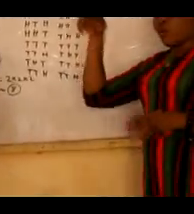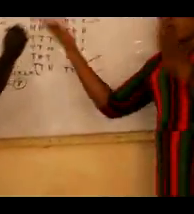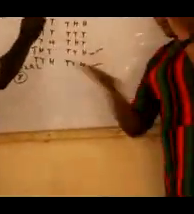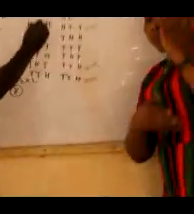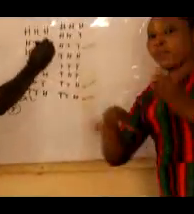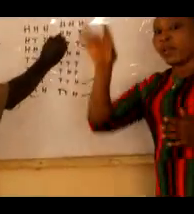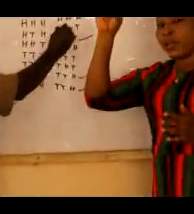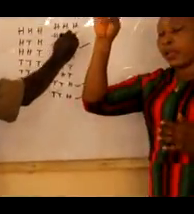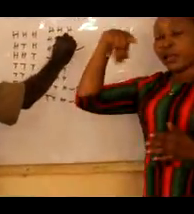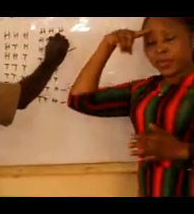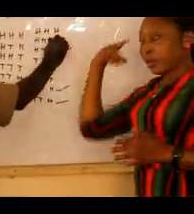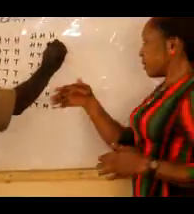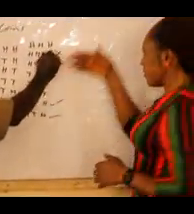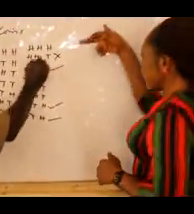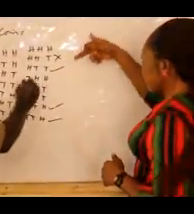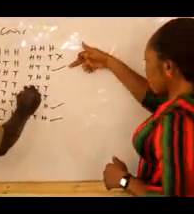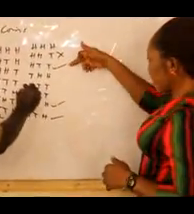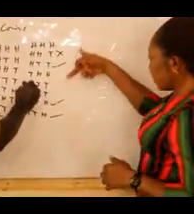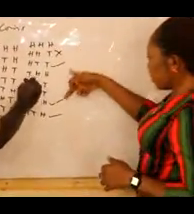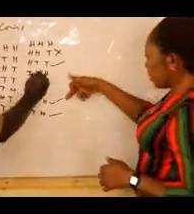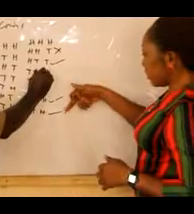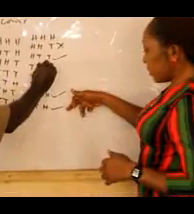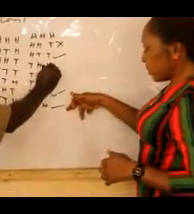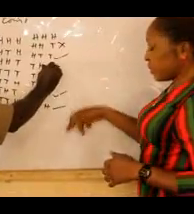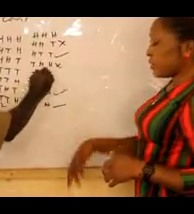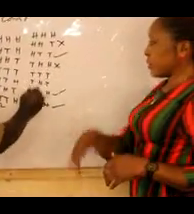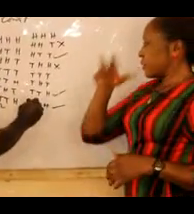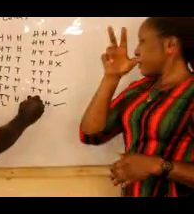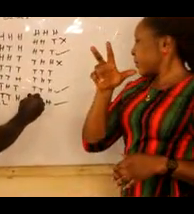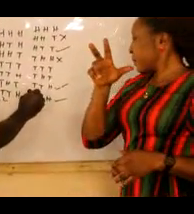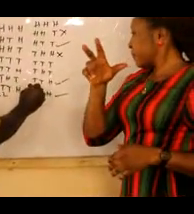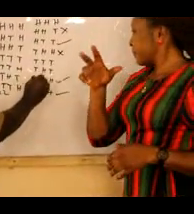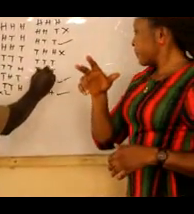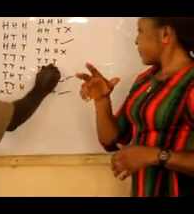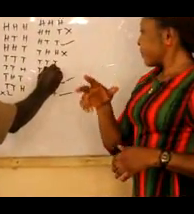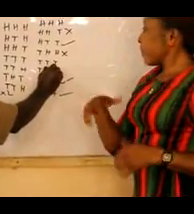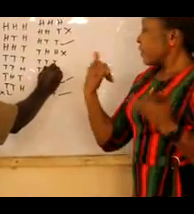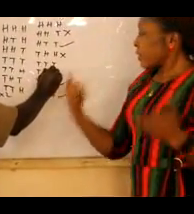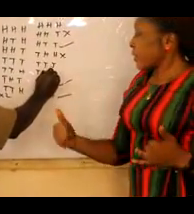head. A tail and a head. 1, 2,